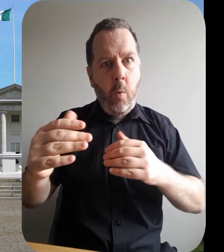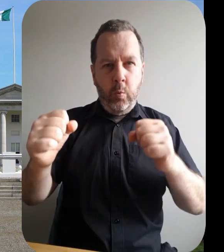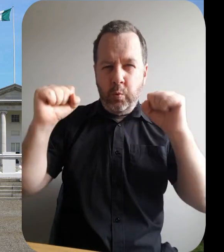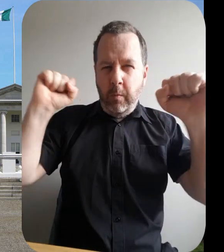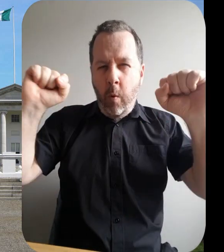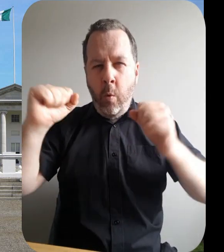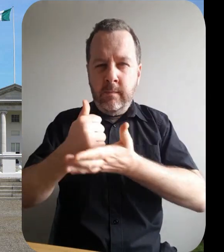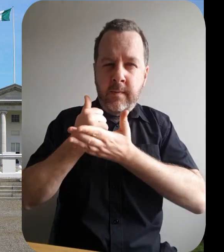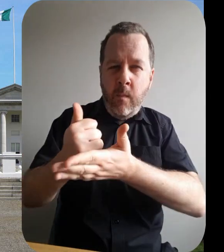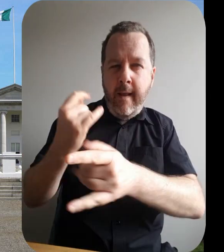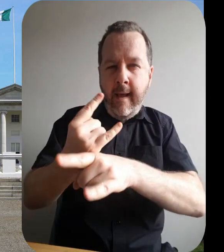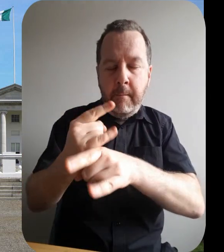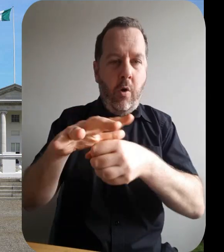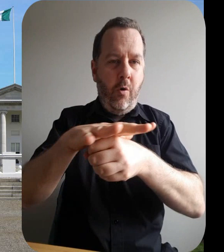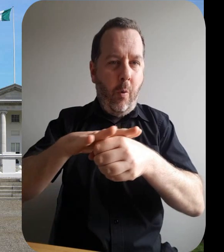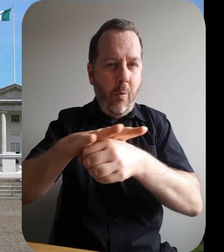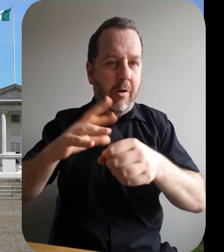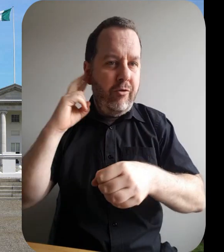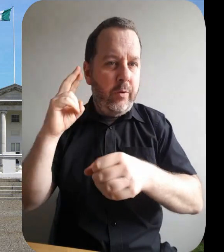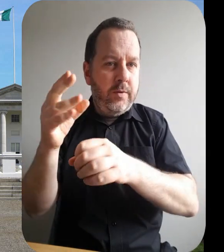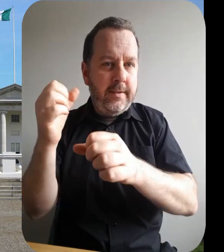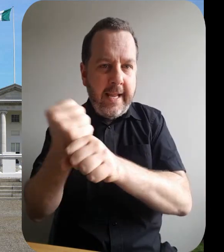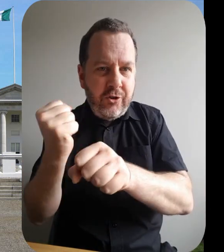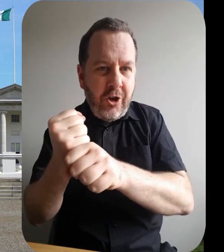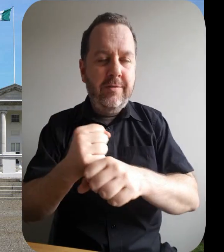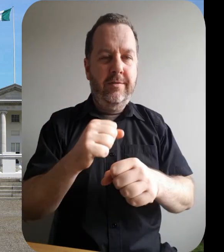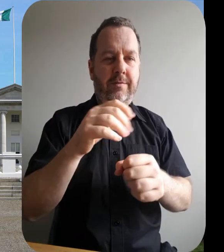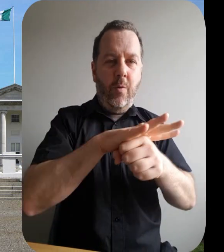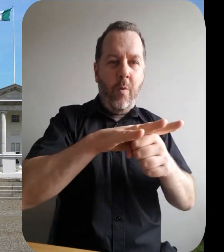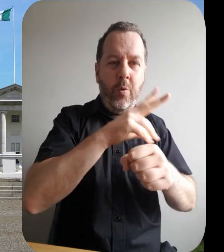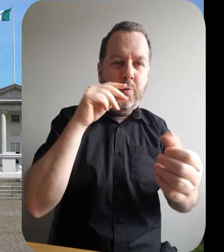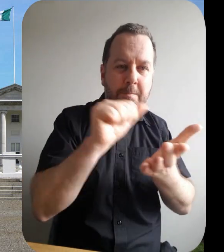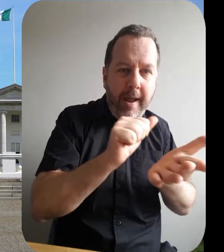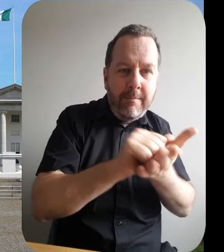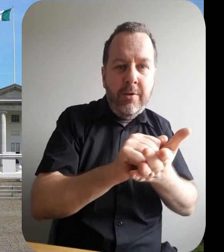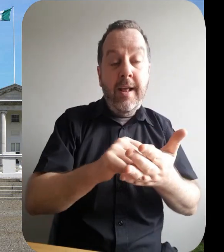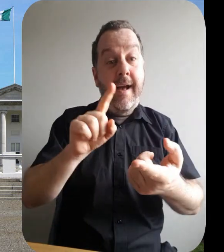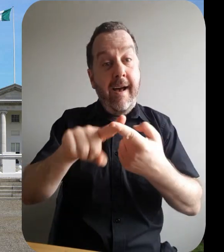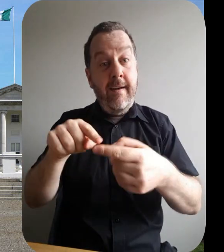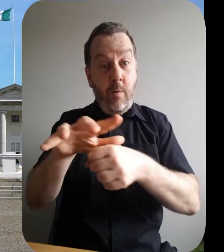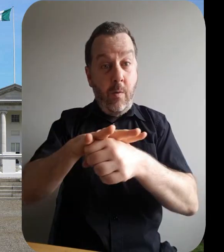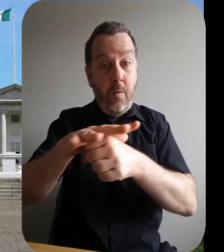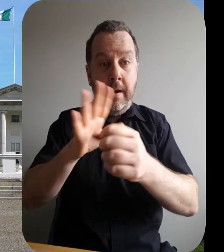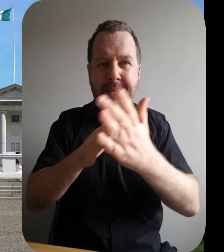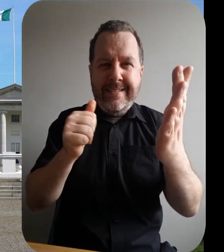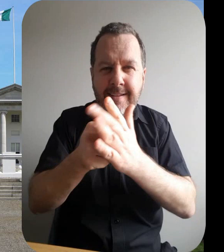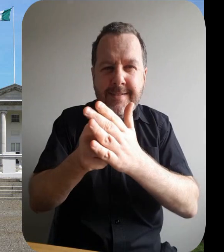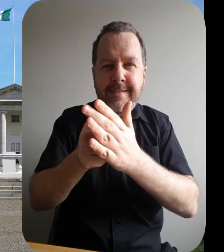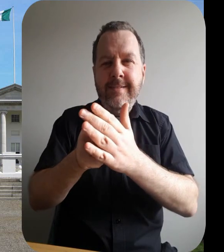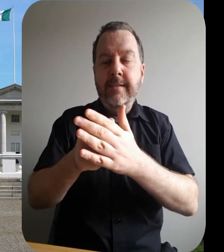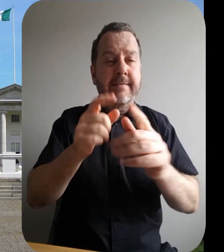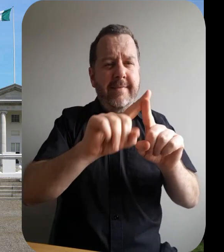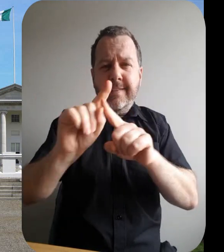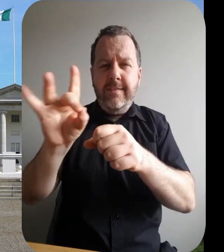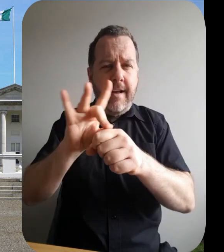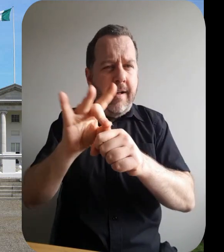by supporting even more what is local. Radio stations, newspapers, and the